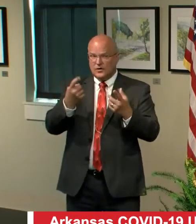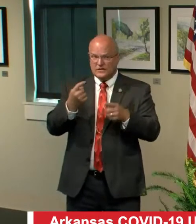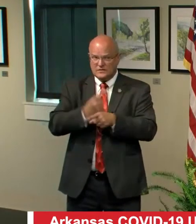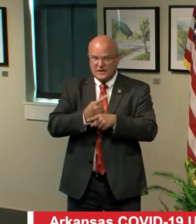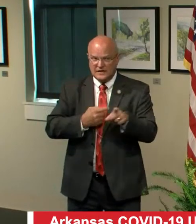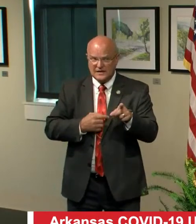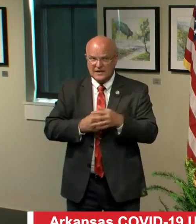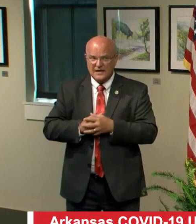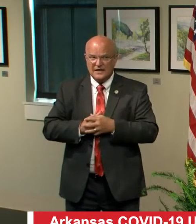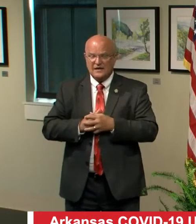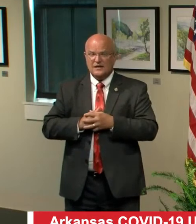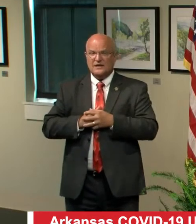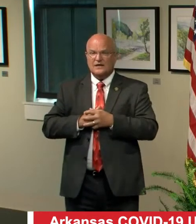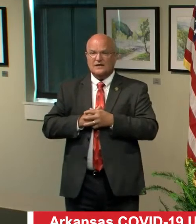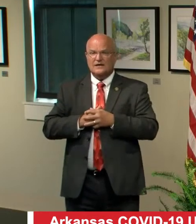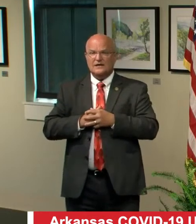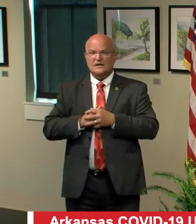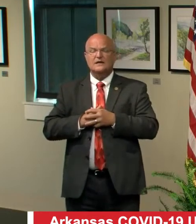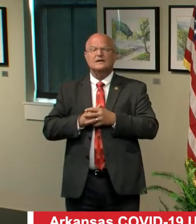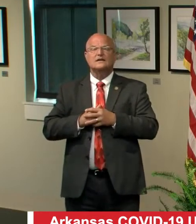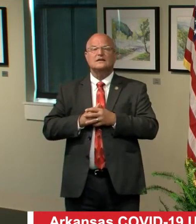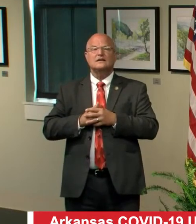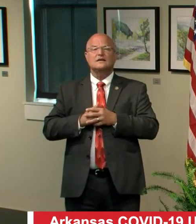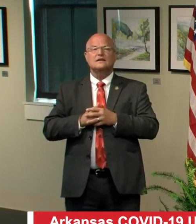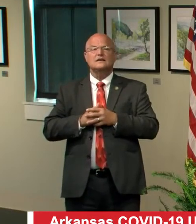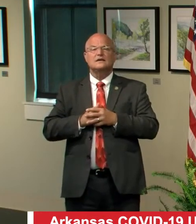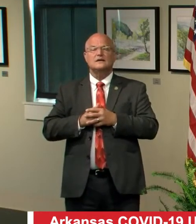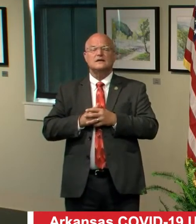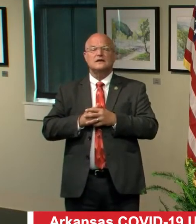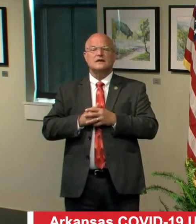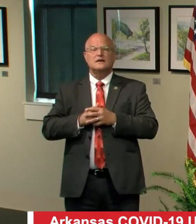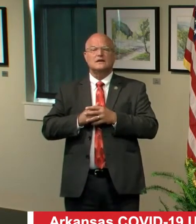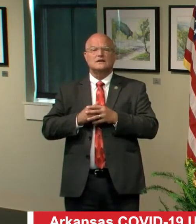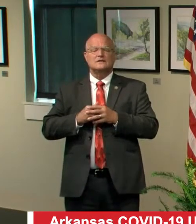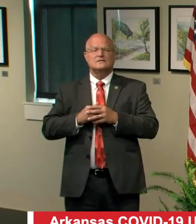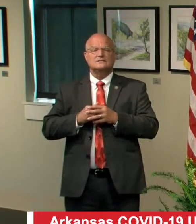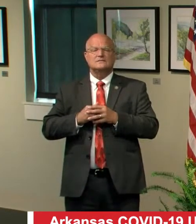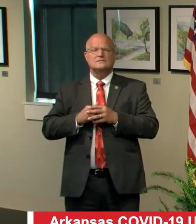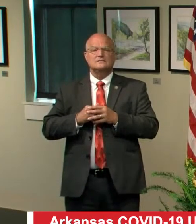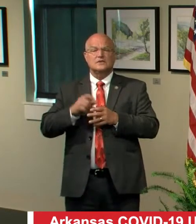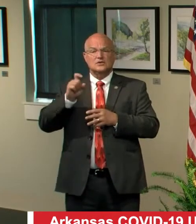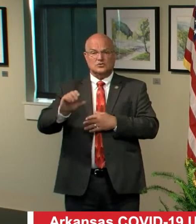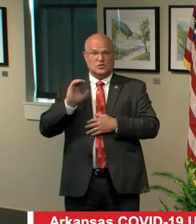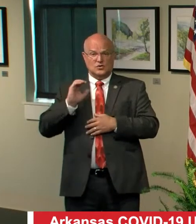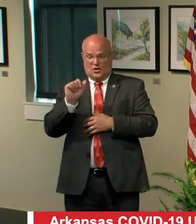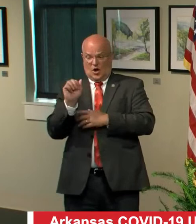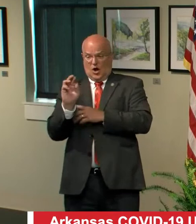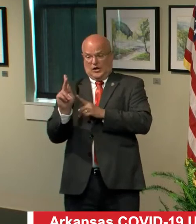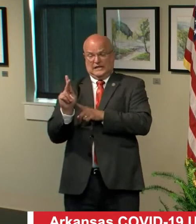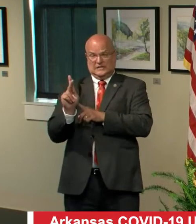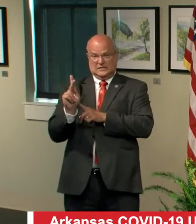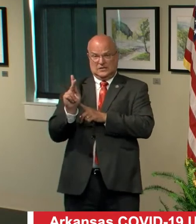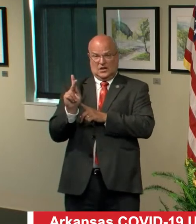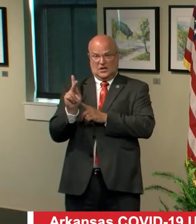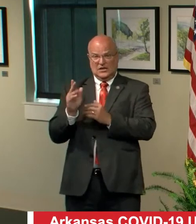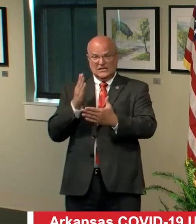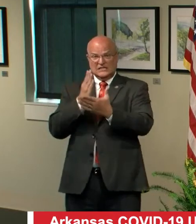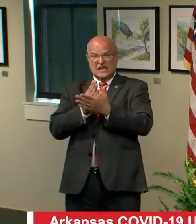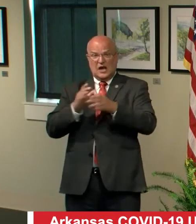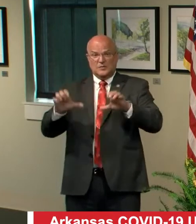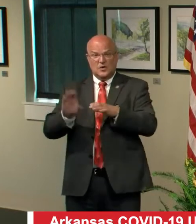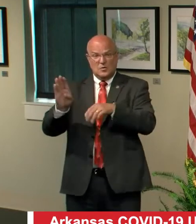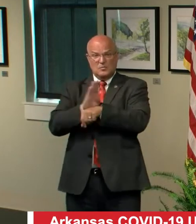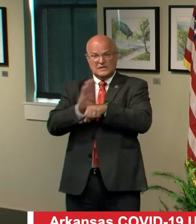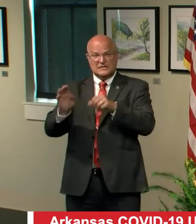question? Yeah, it was let go across the entire world. Should Arkansas stop